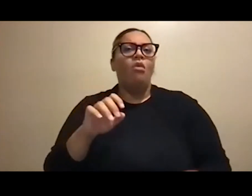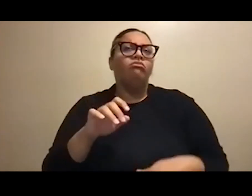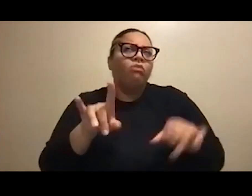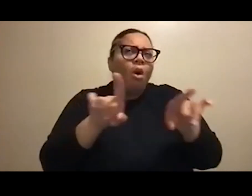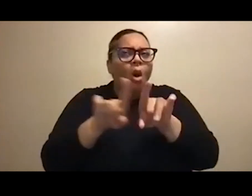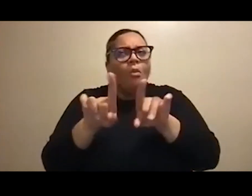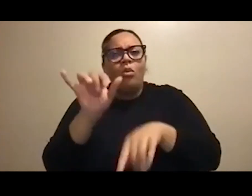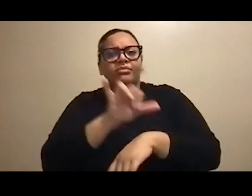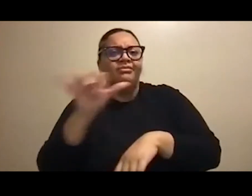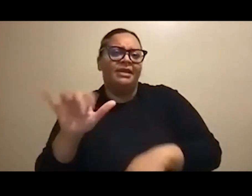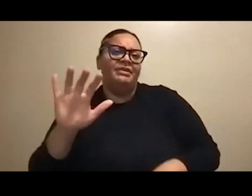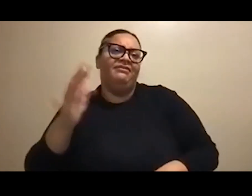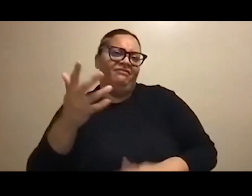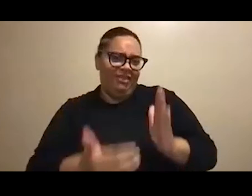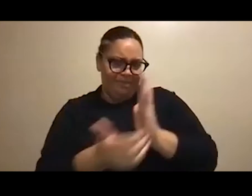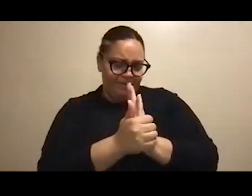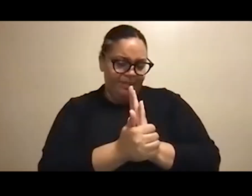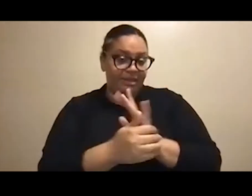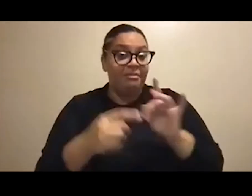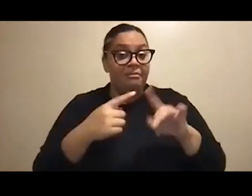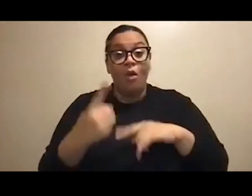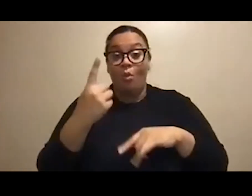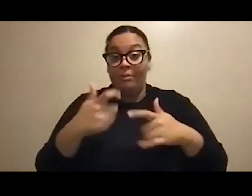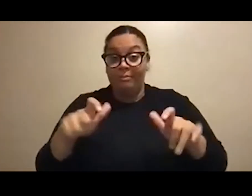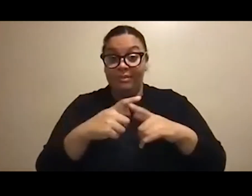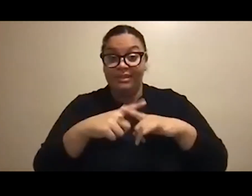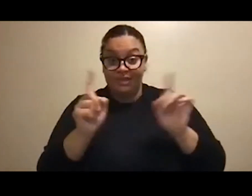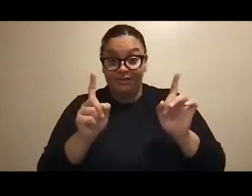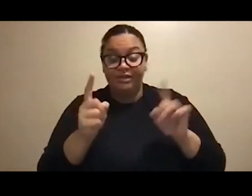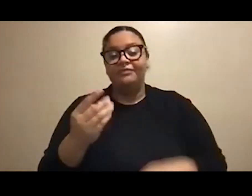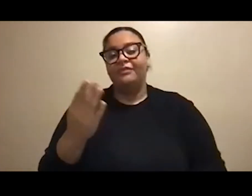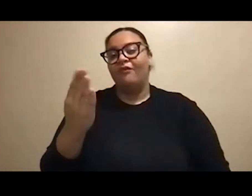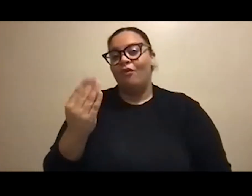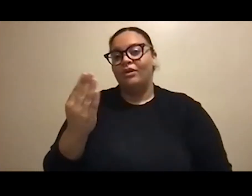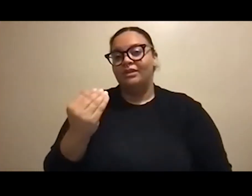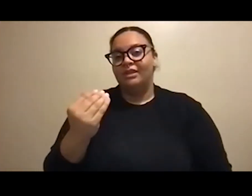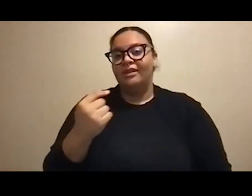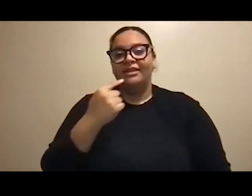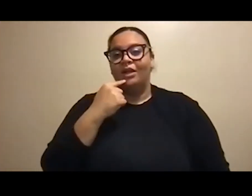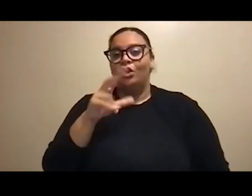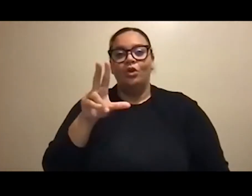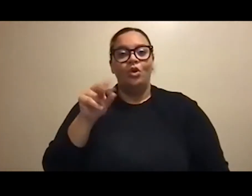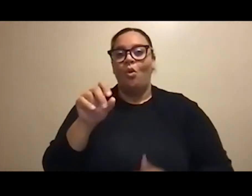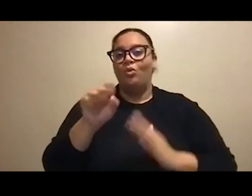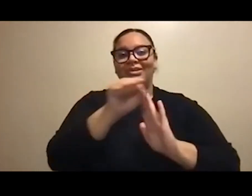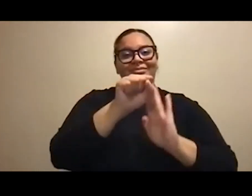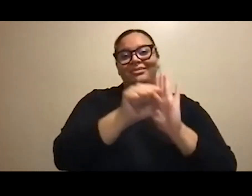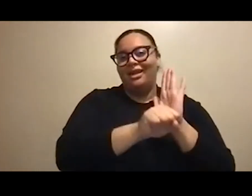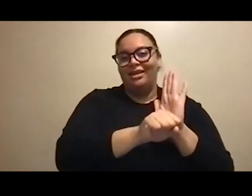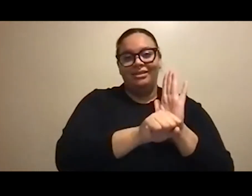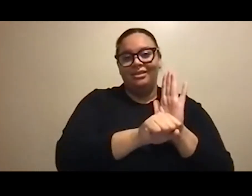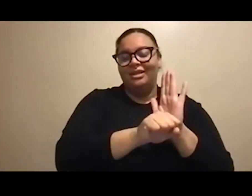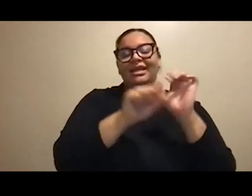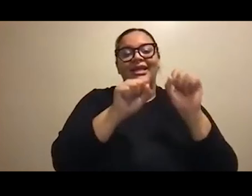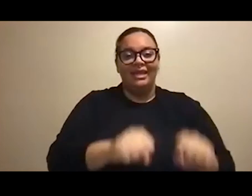clause, with one crucial difference. The 14th Amendment said no state can be